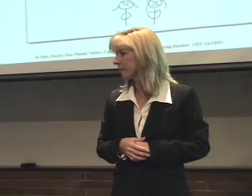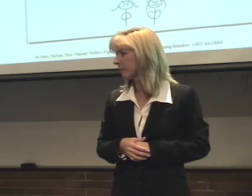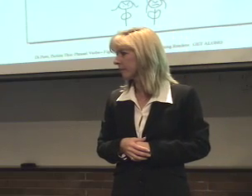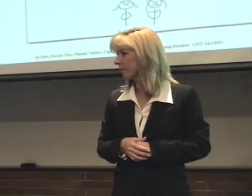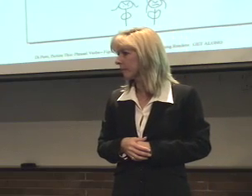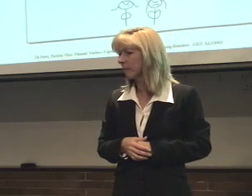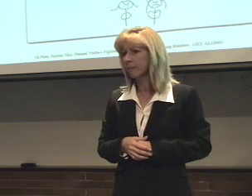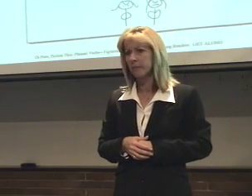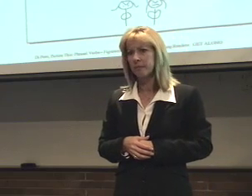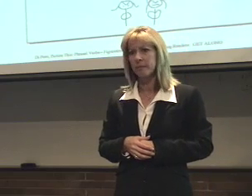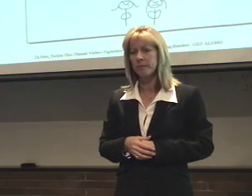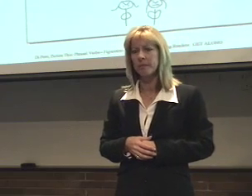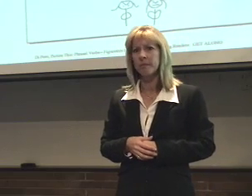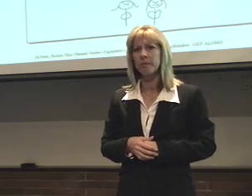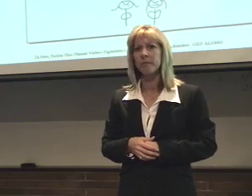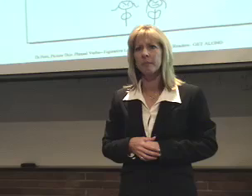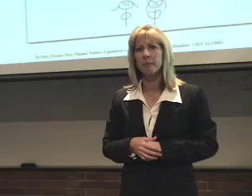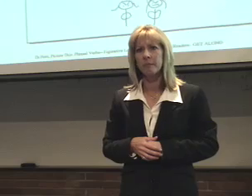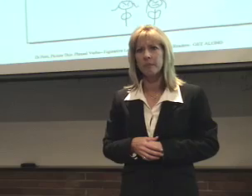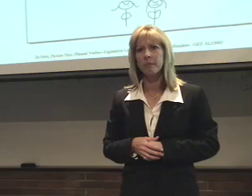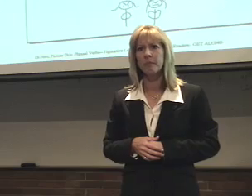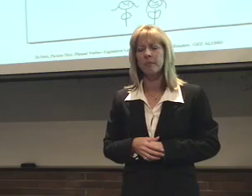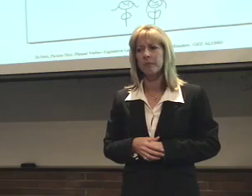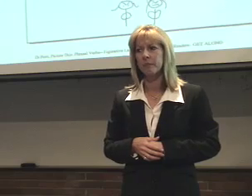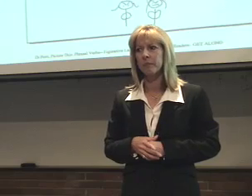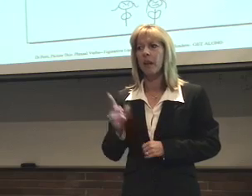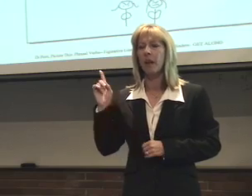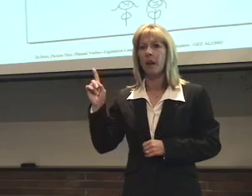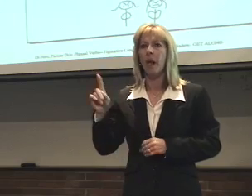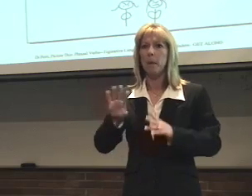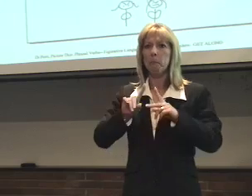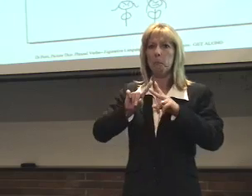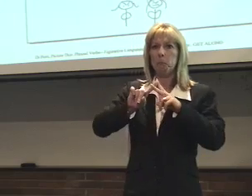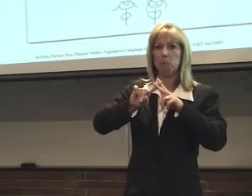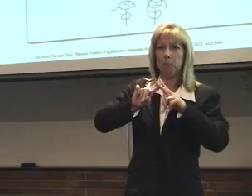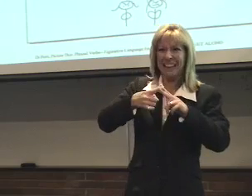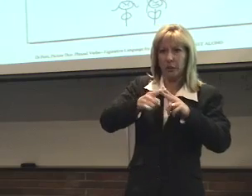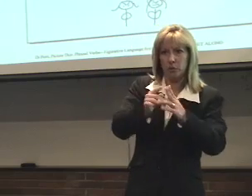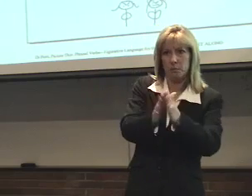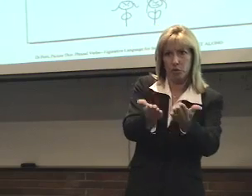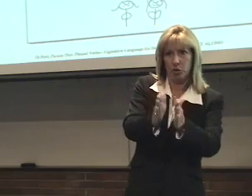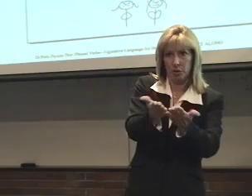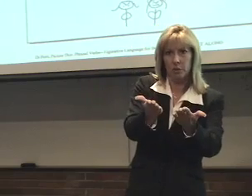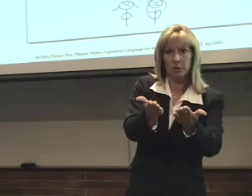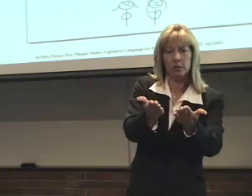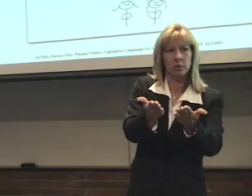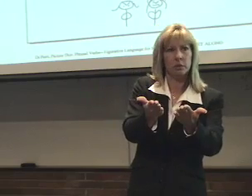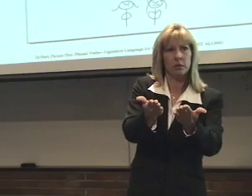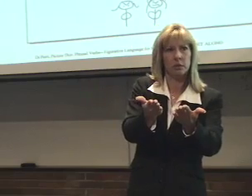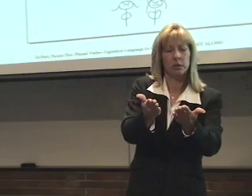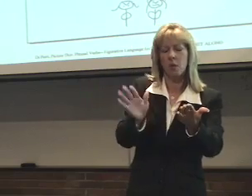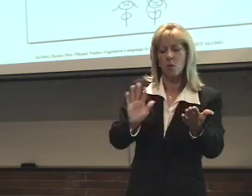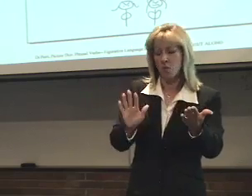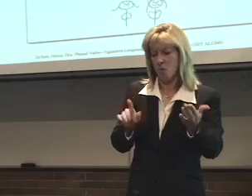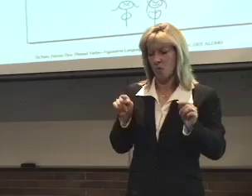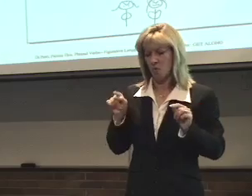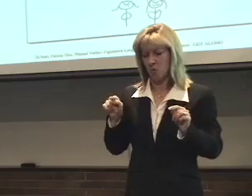beginning book of the same, oh no, I'm sorry, this is for figurative language, this is different.